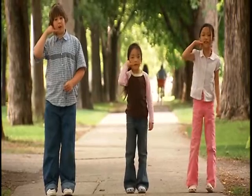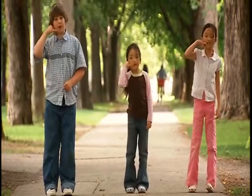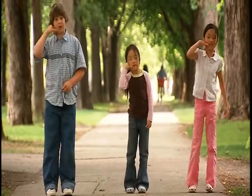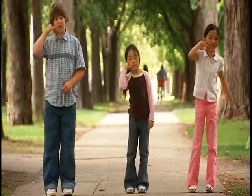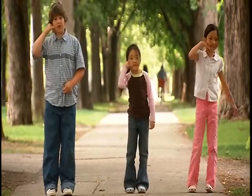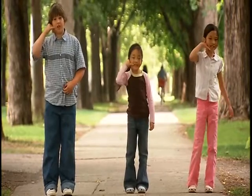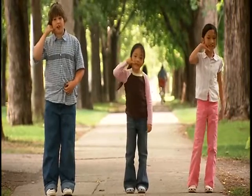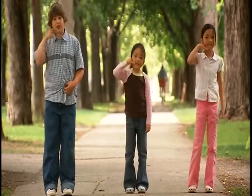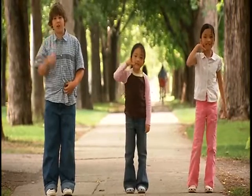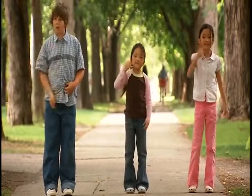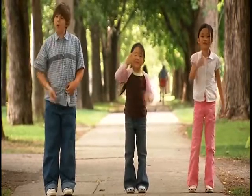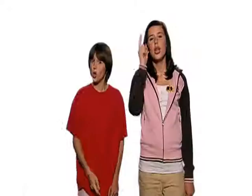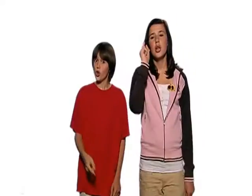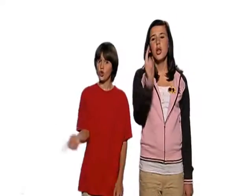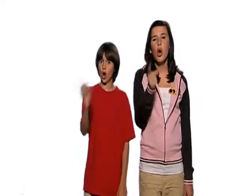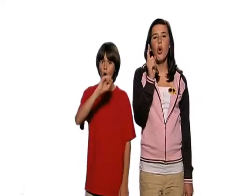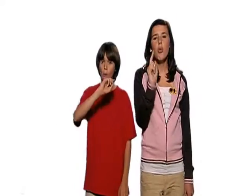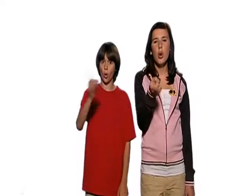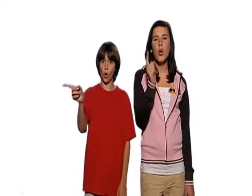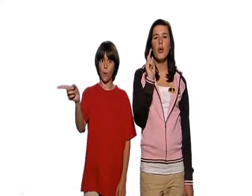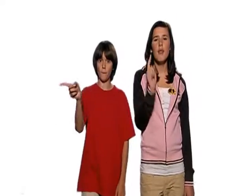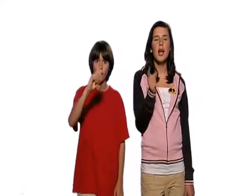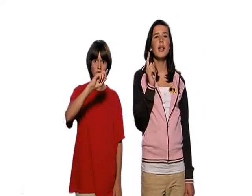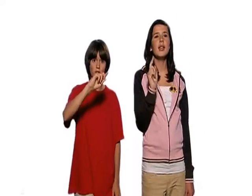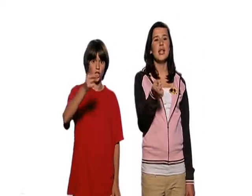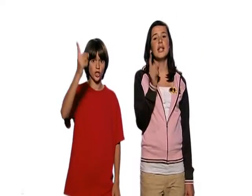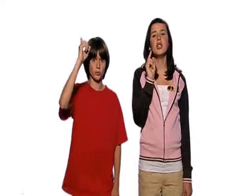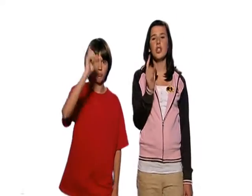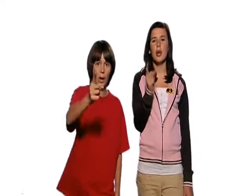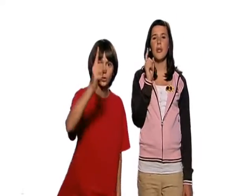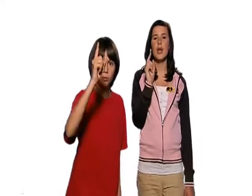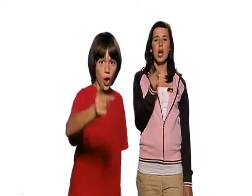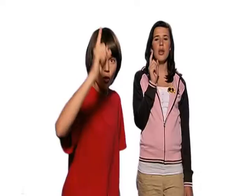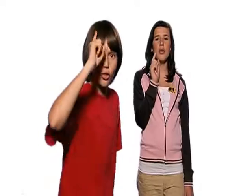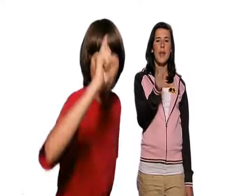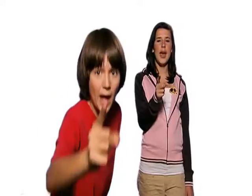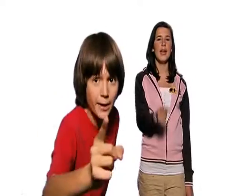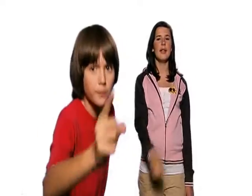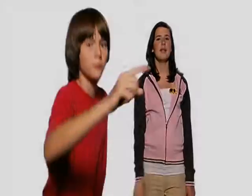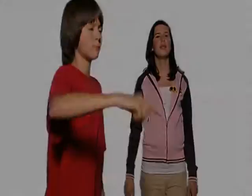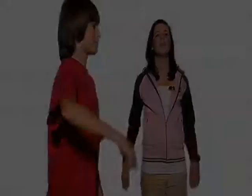doctor said, no more monkeys jumping on the bed.